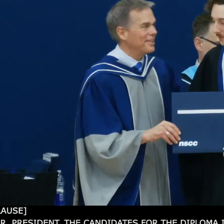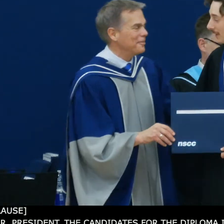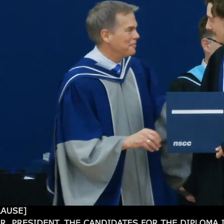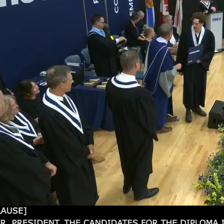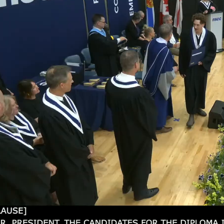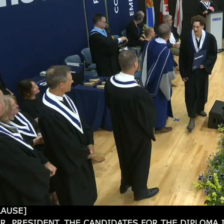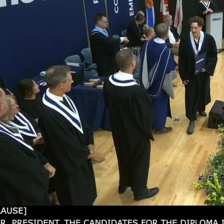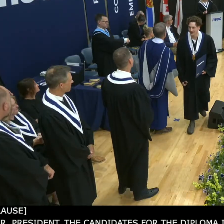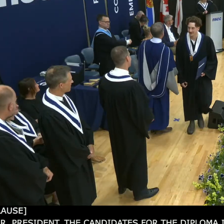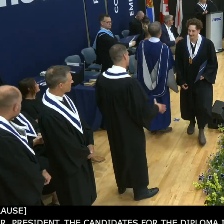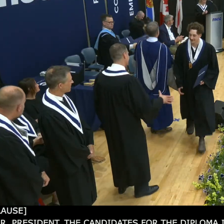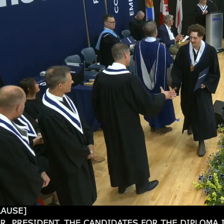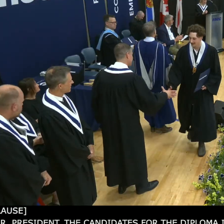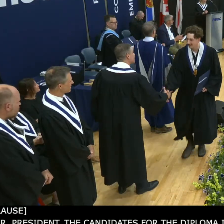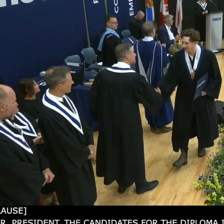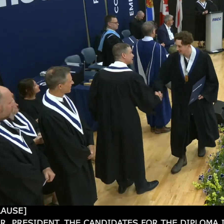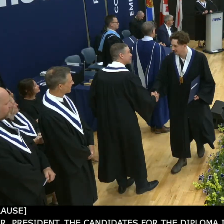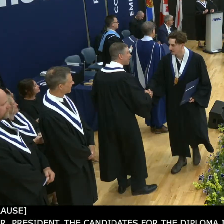Anthony Muse.